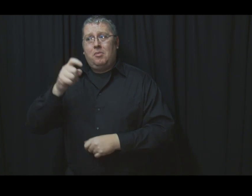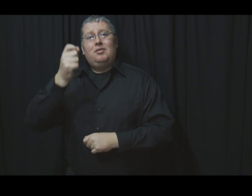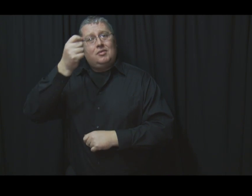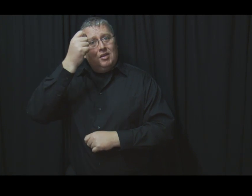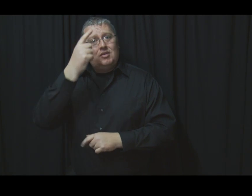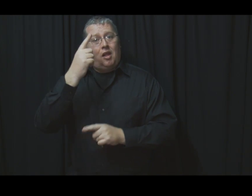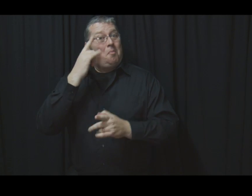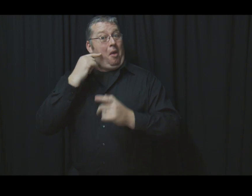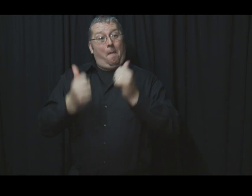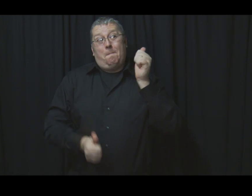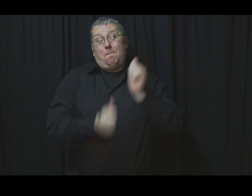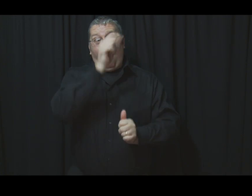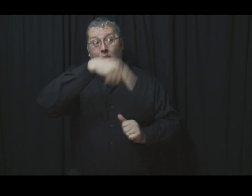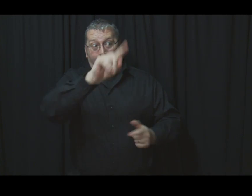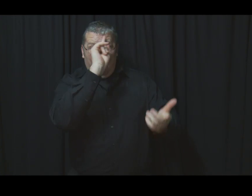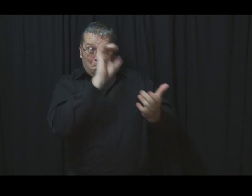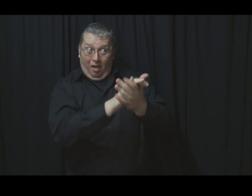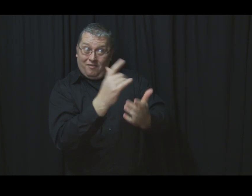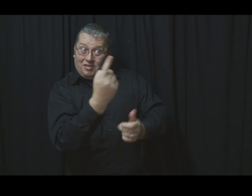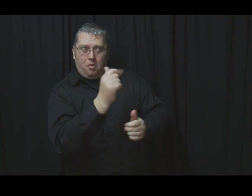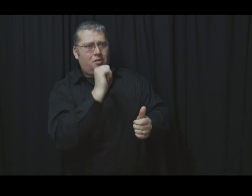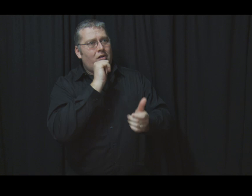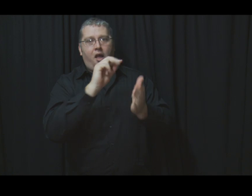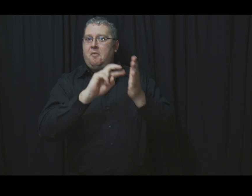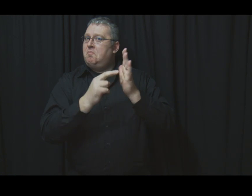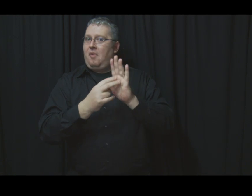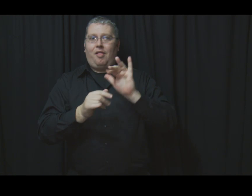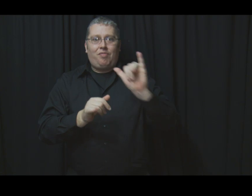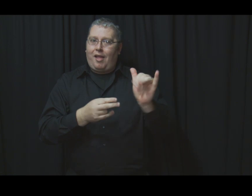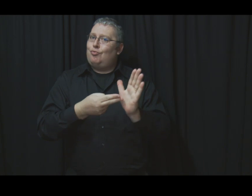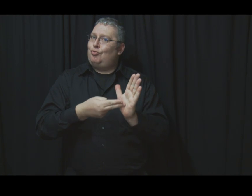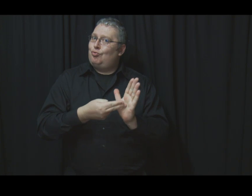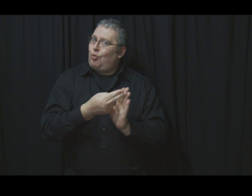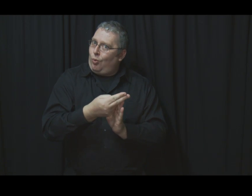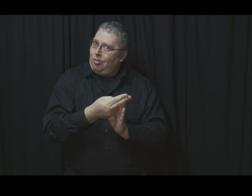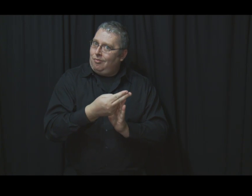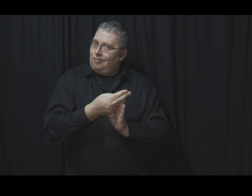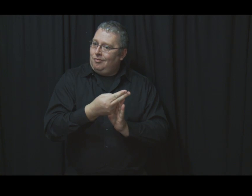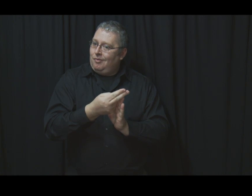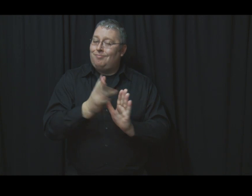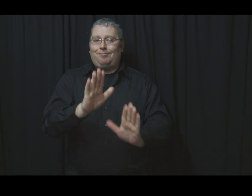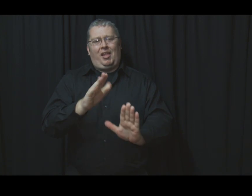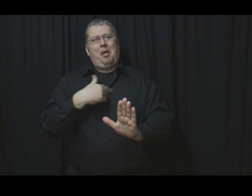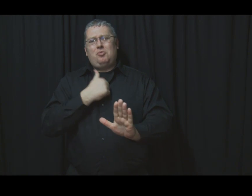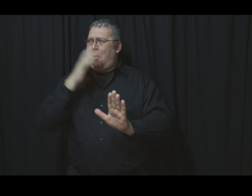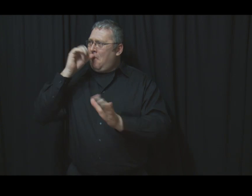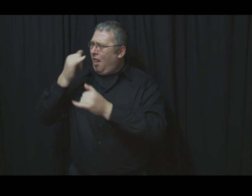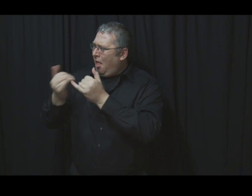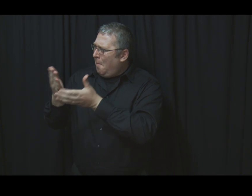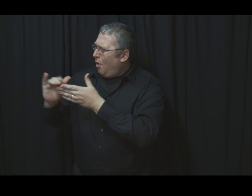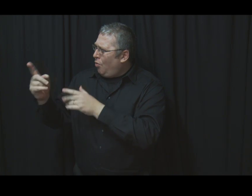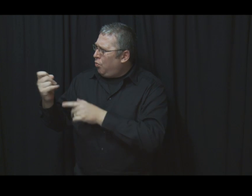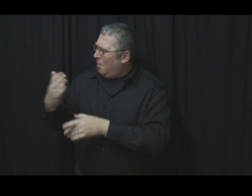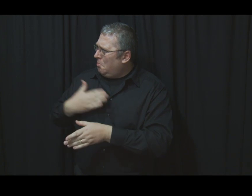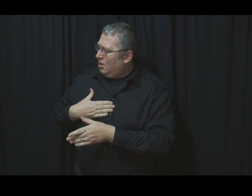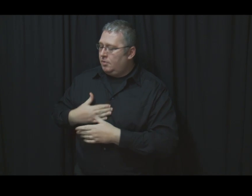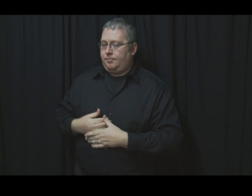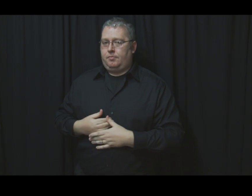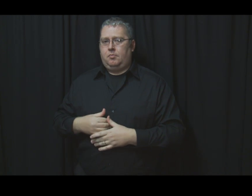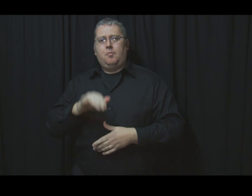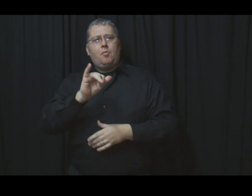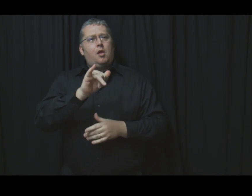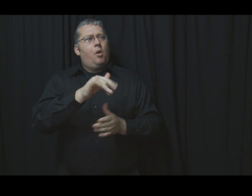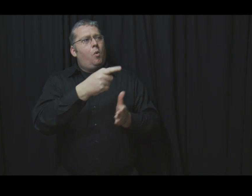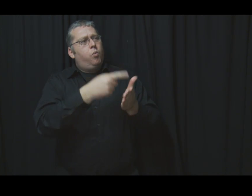because the majority believes something doesn't mean that it's true. And then, I'm sorry, I missed the last part of the question there. What